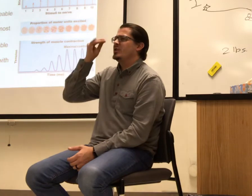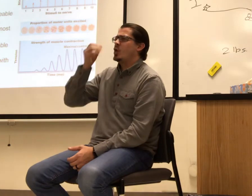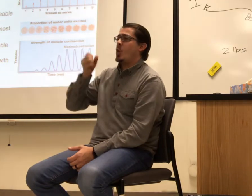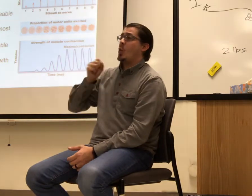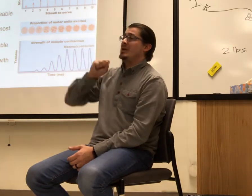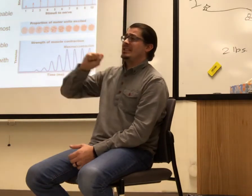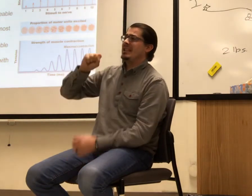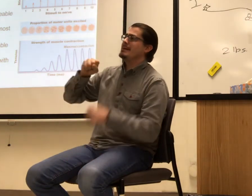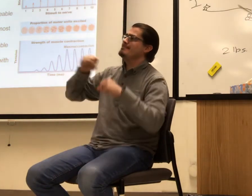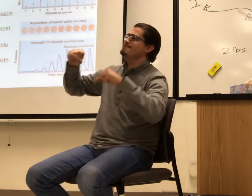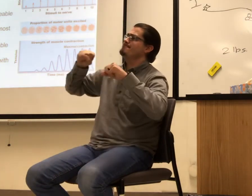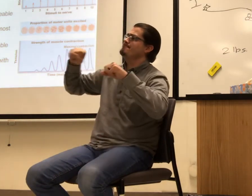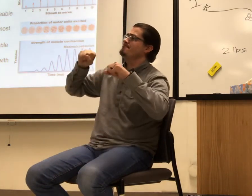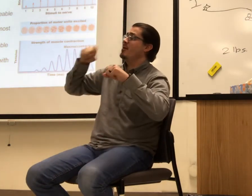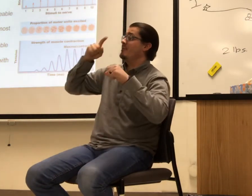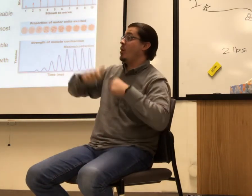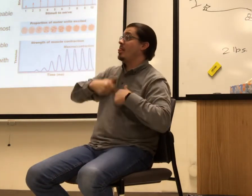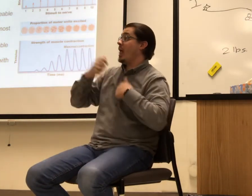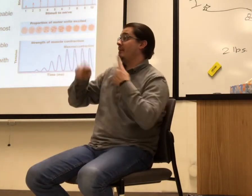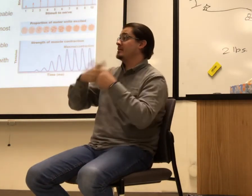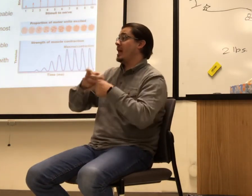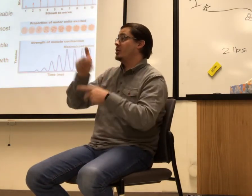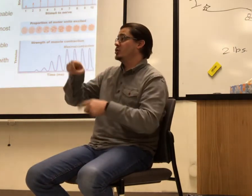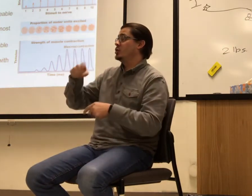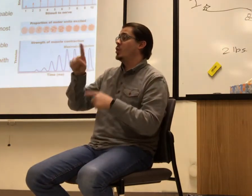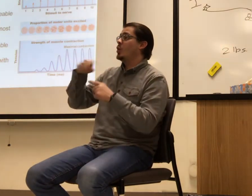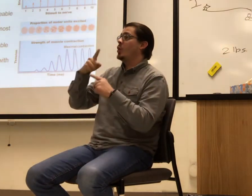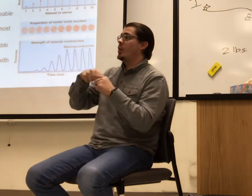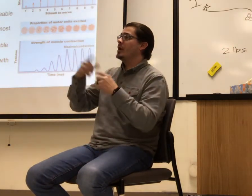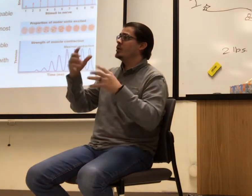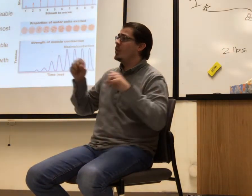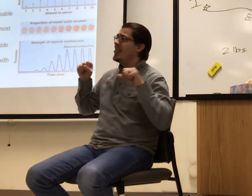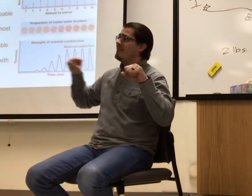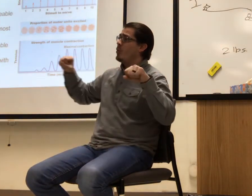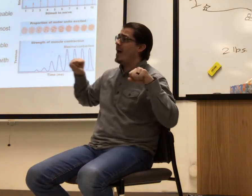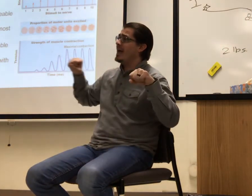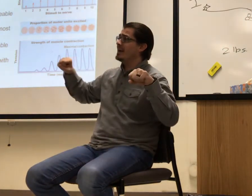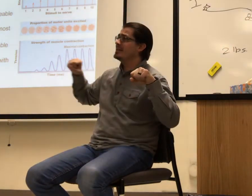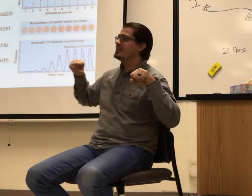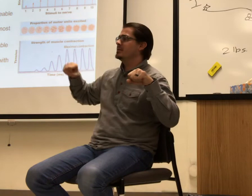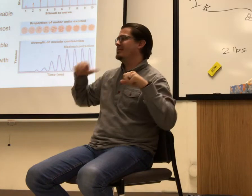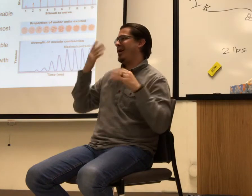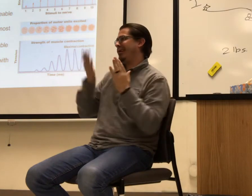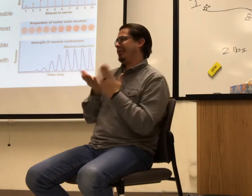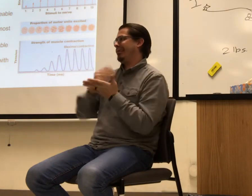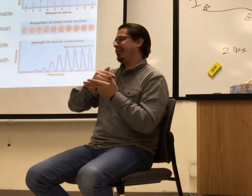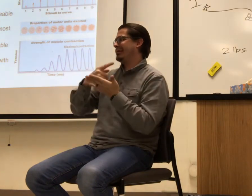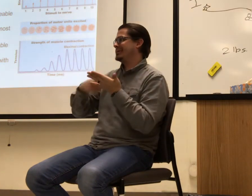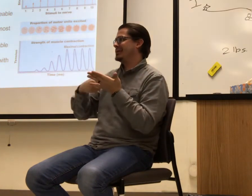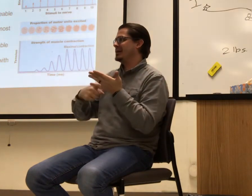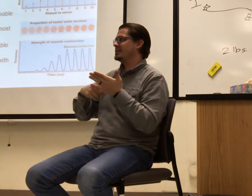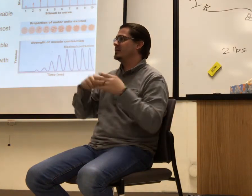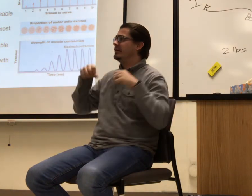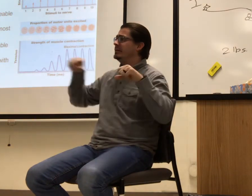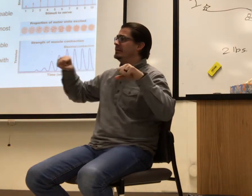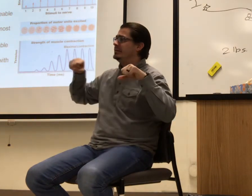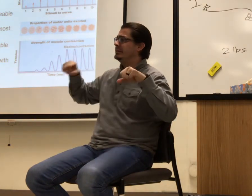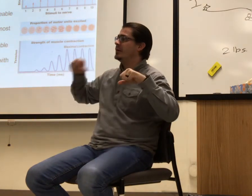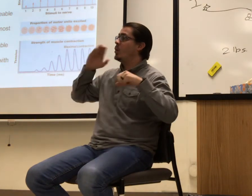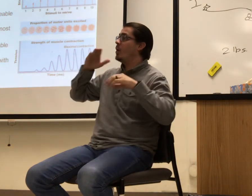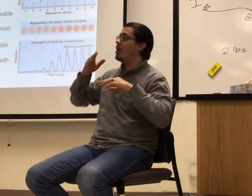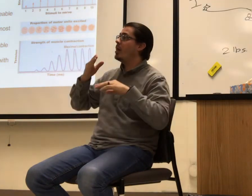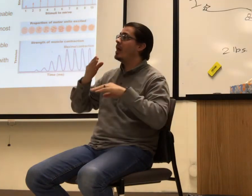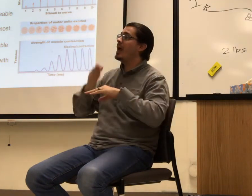resistance training as a part of our lifestyle. When you lift weights, we all kind of went through it, but you